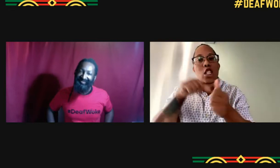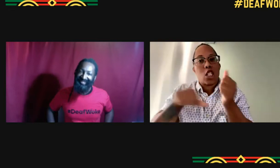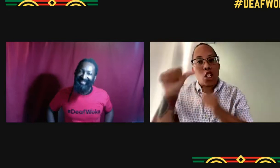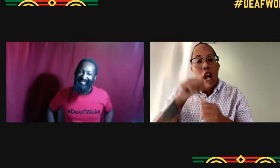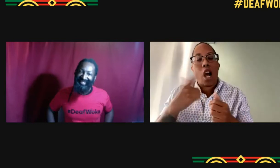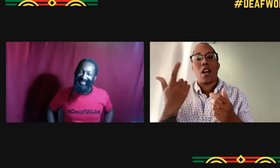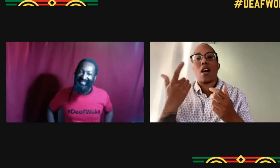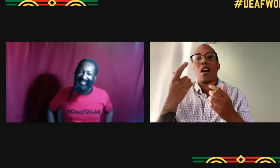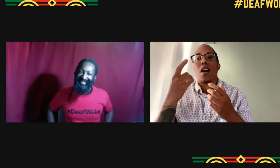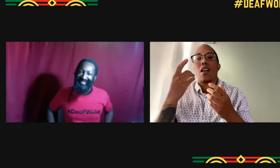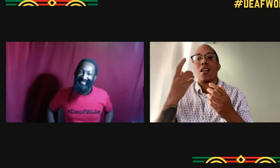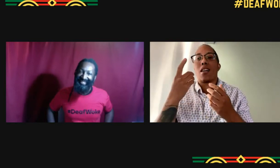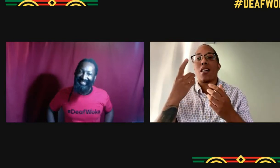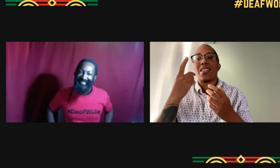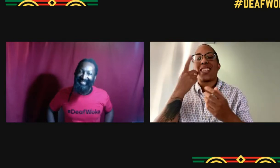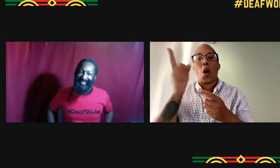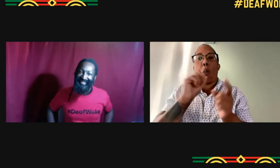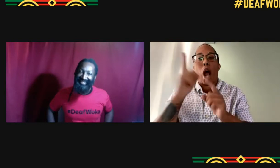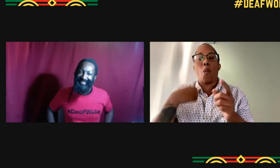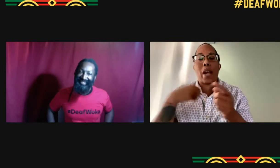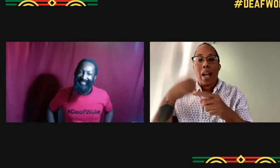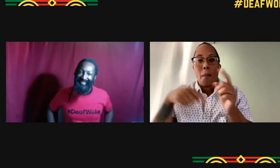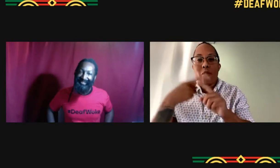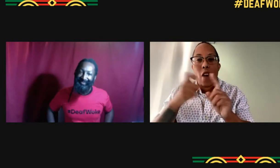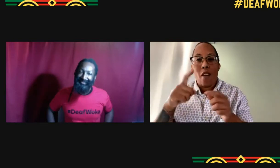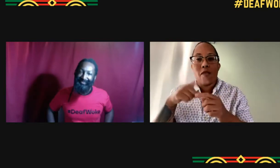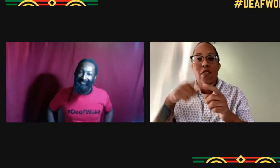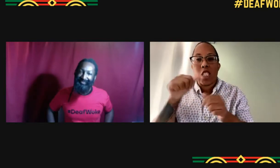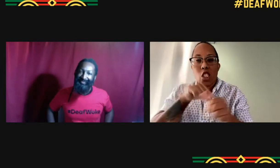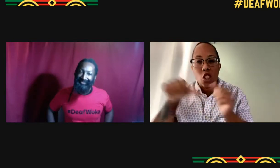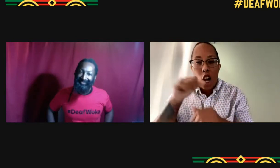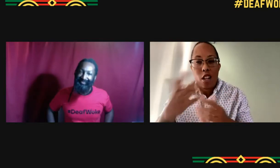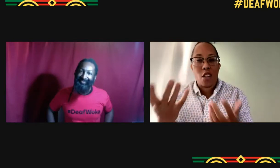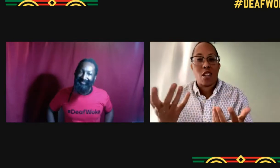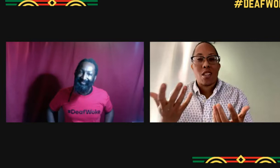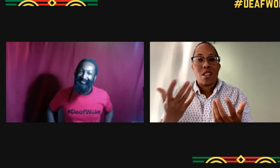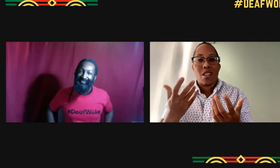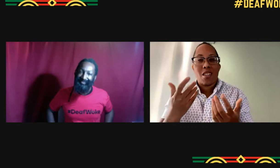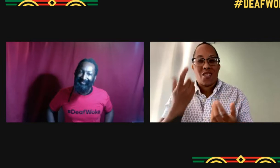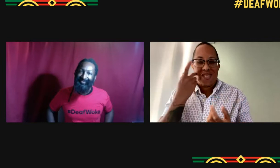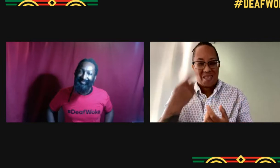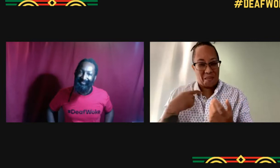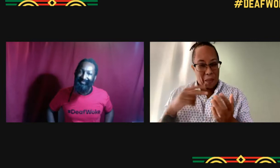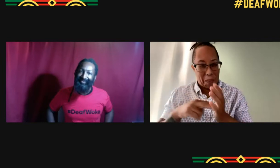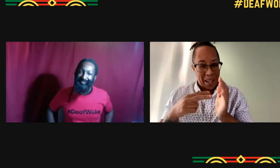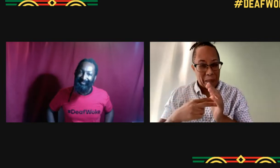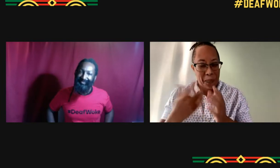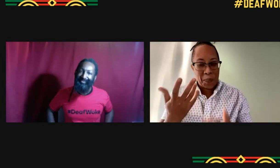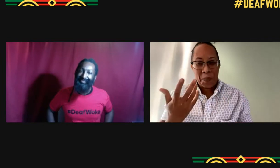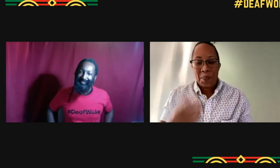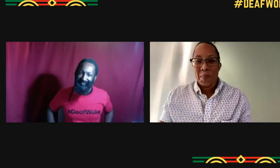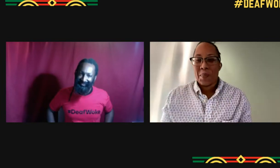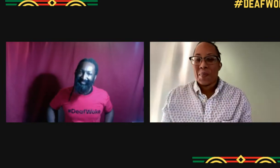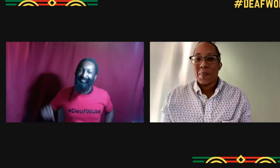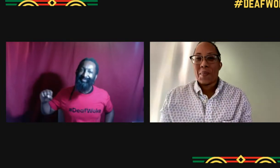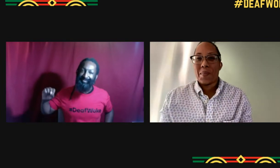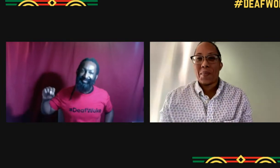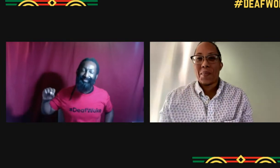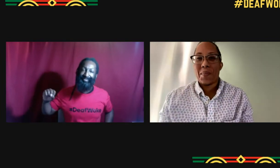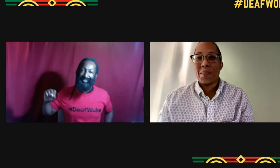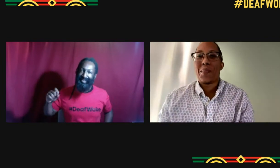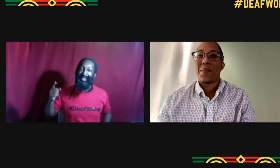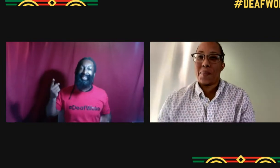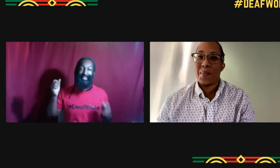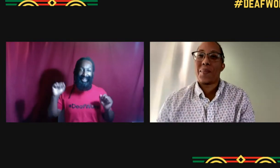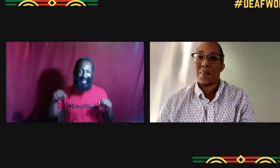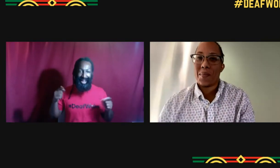trying to find a way to meet again and understand each other again and understand where each one of us is coming from. You